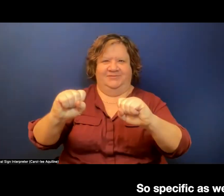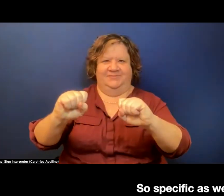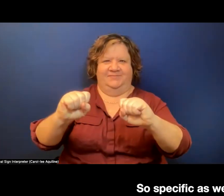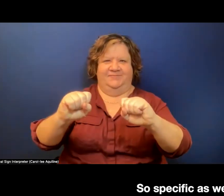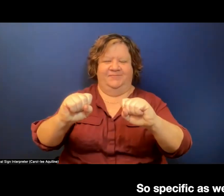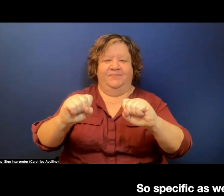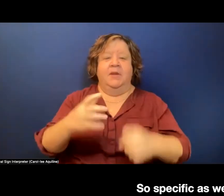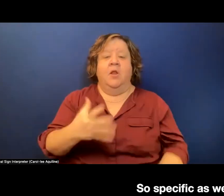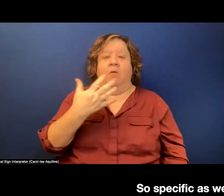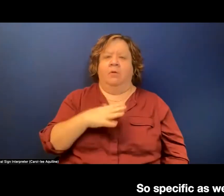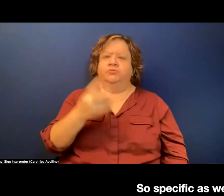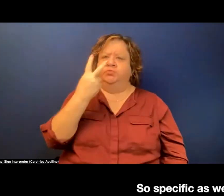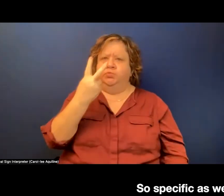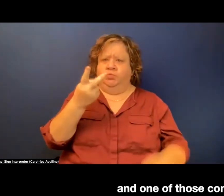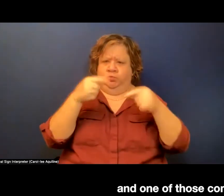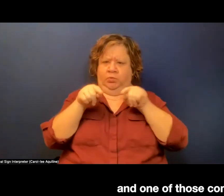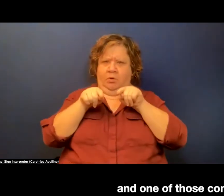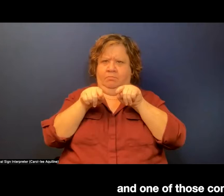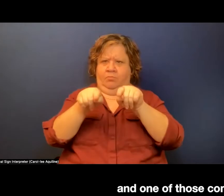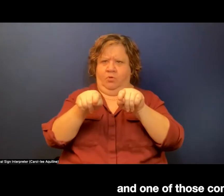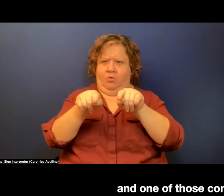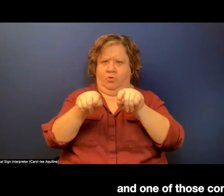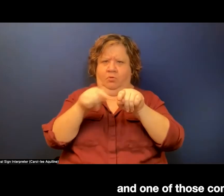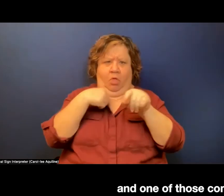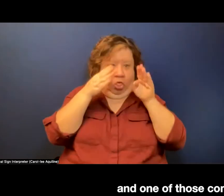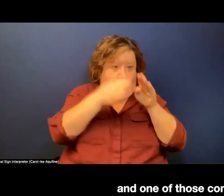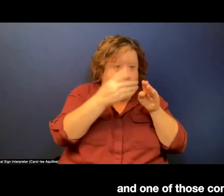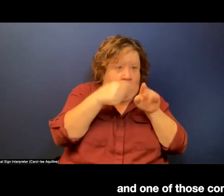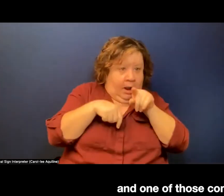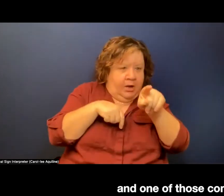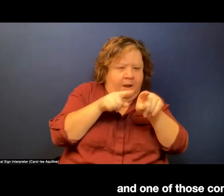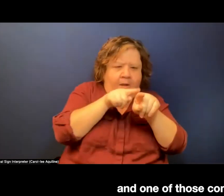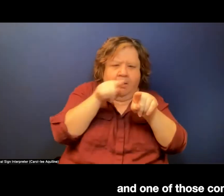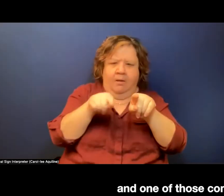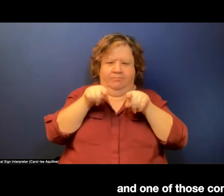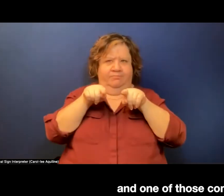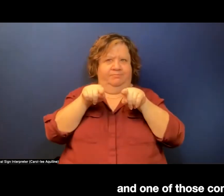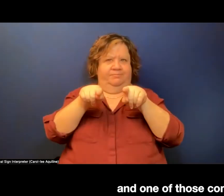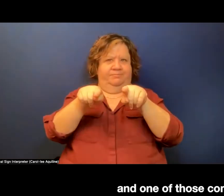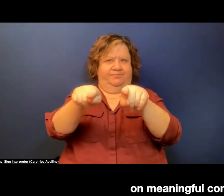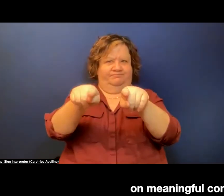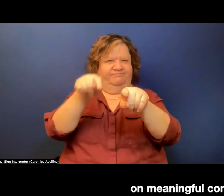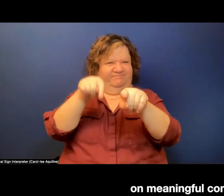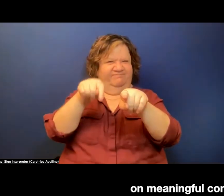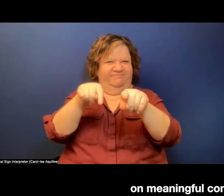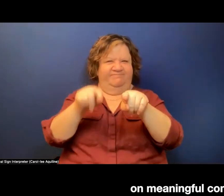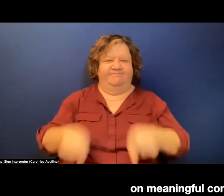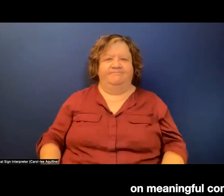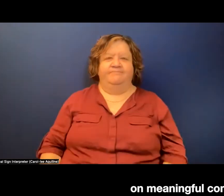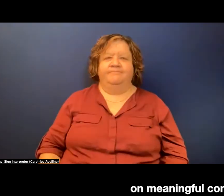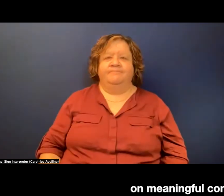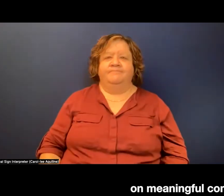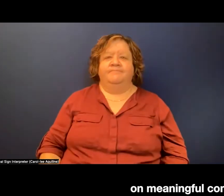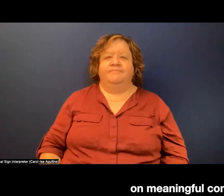as mainstreaming across the organisation. And one of those commitments is to develop and publish new guidance